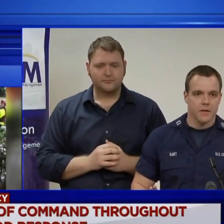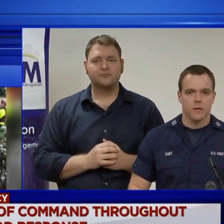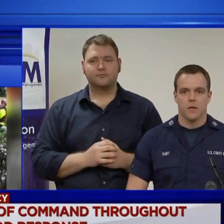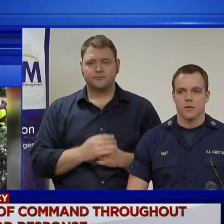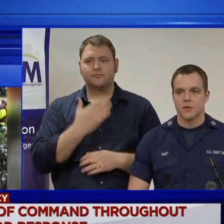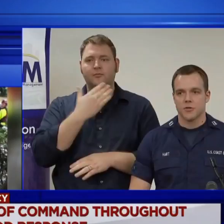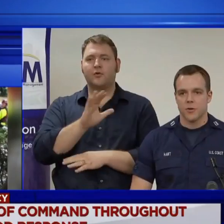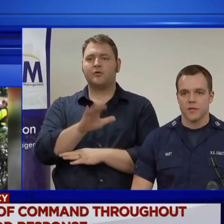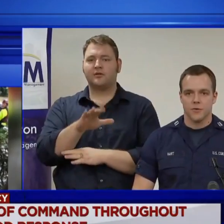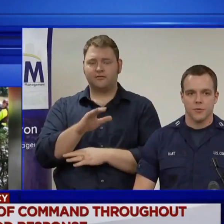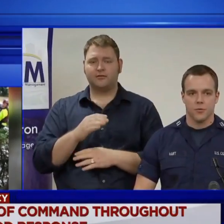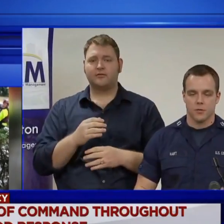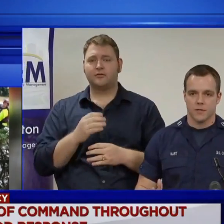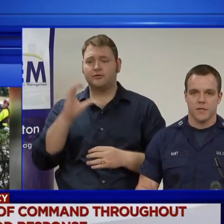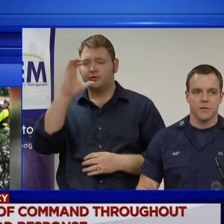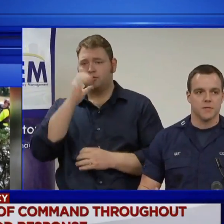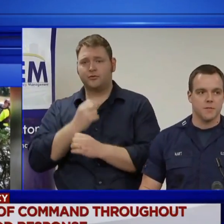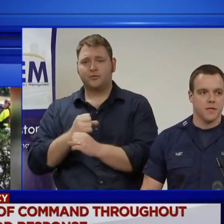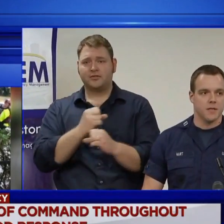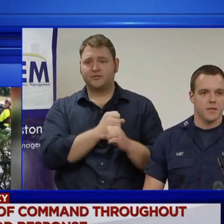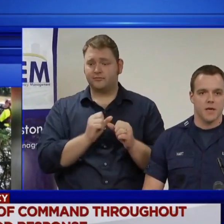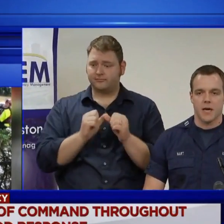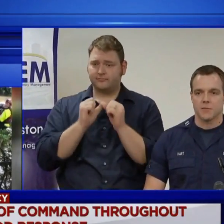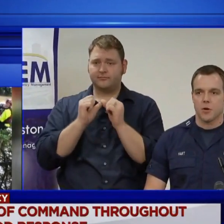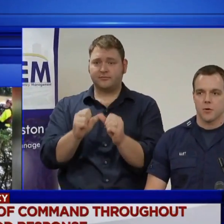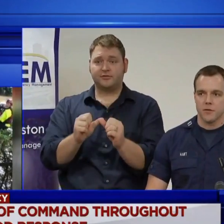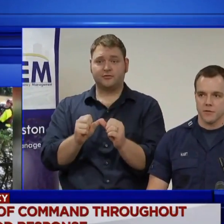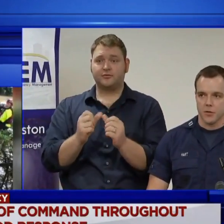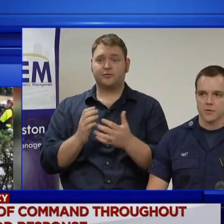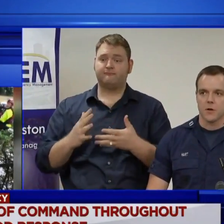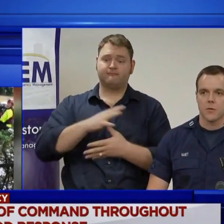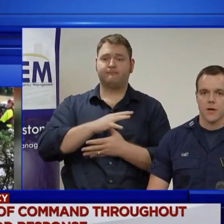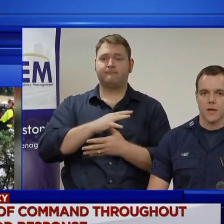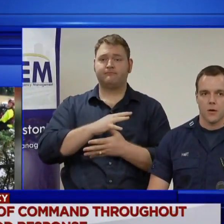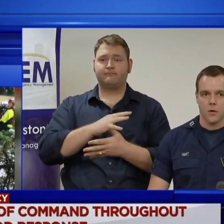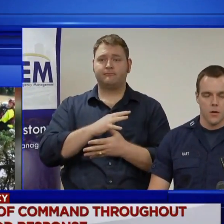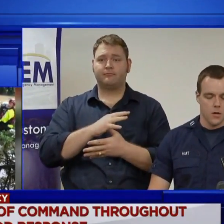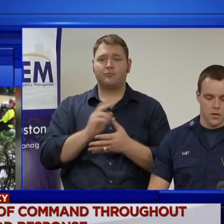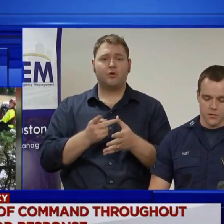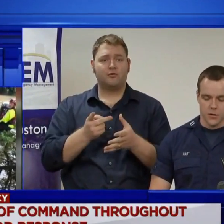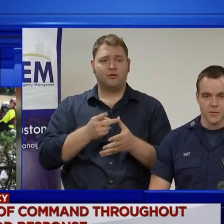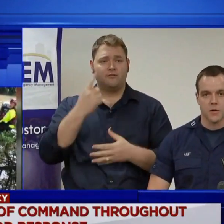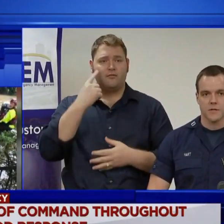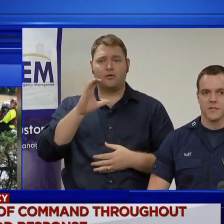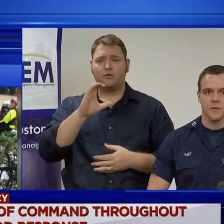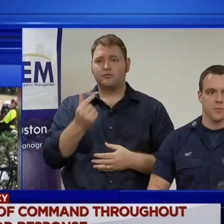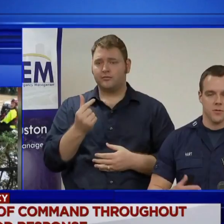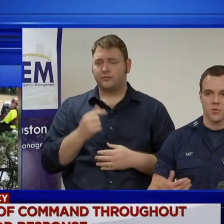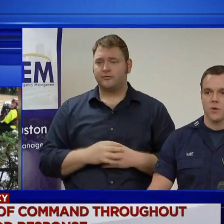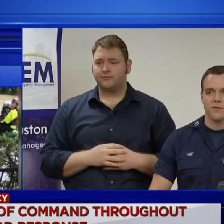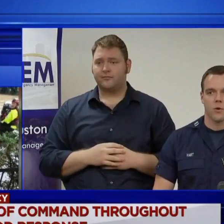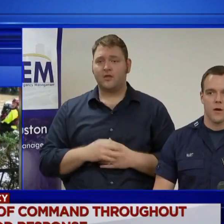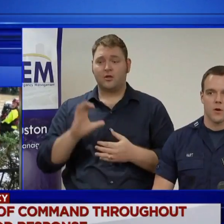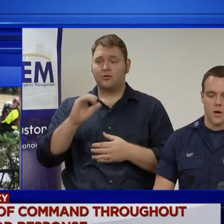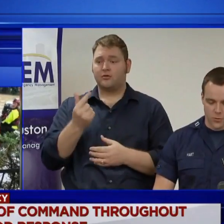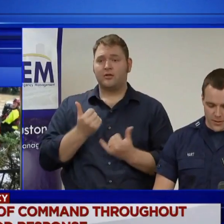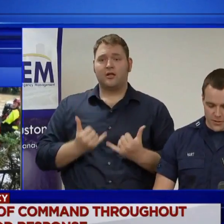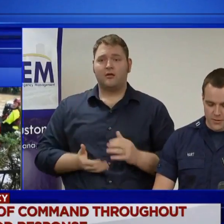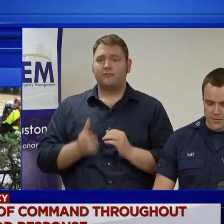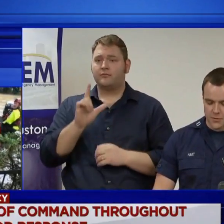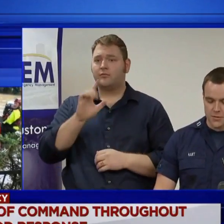Good evening. Search and rescue continues to be the highest priority of the Coast Guard right now. The Coast Guard is continuing to run